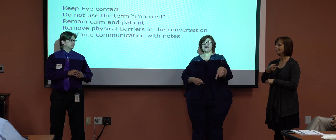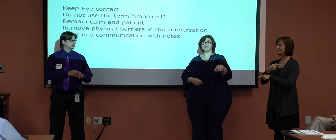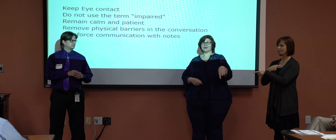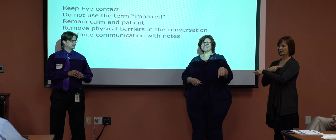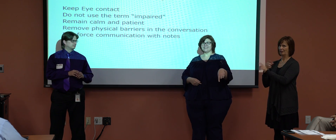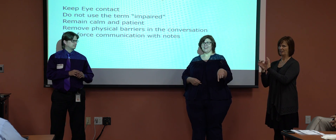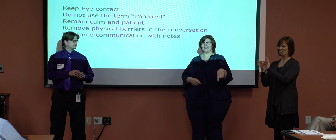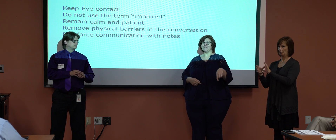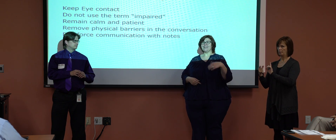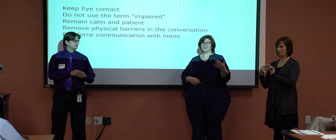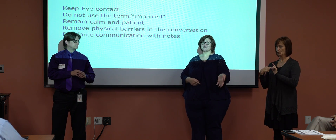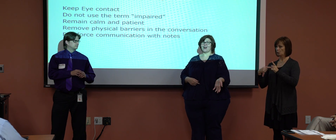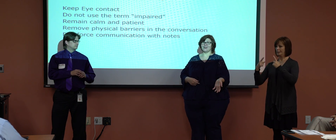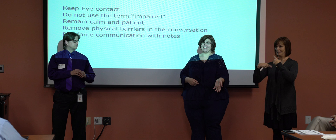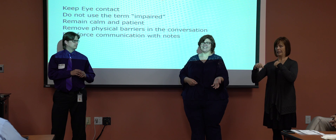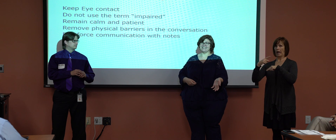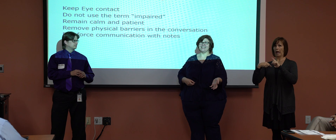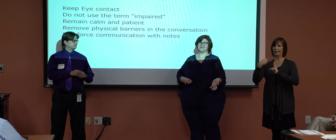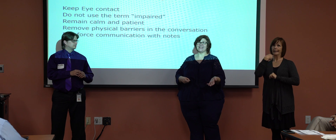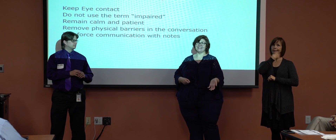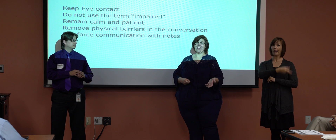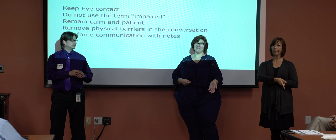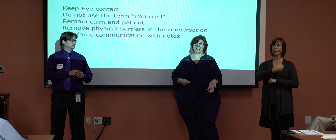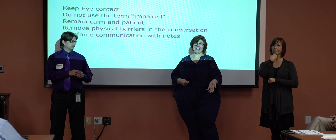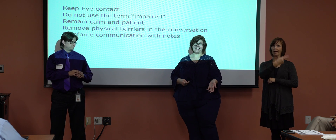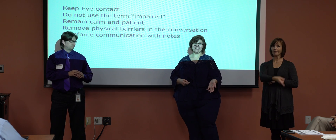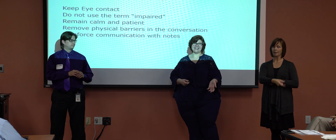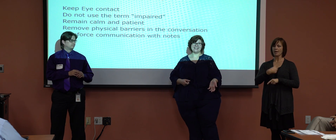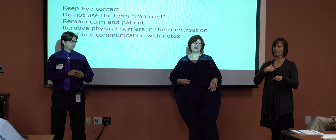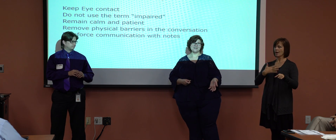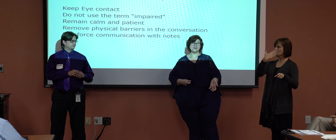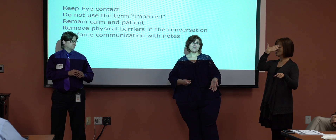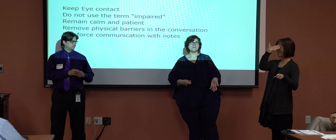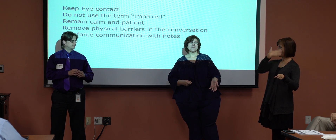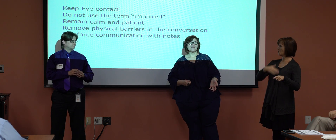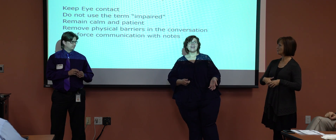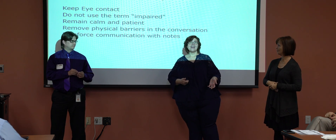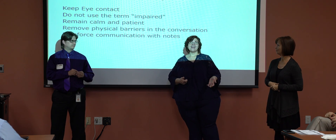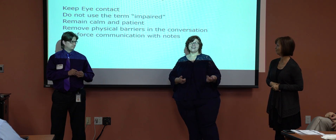to let the deaf person know that you're talking to them in that way.